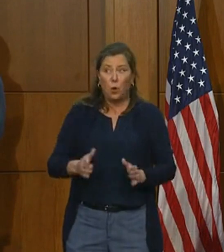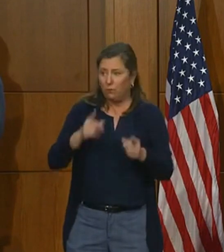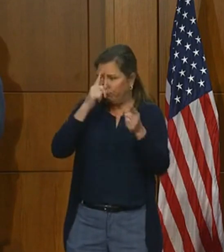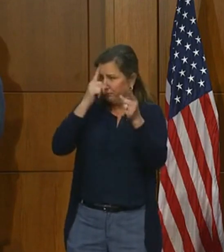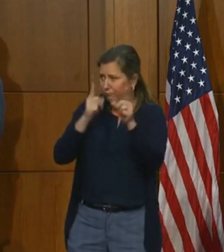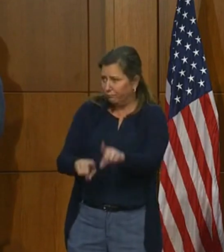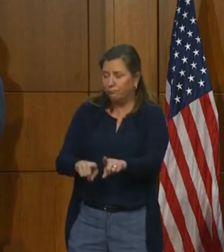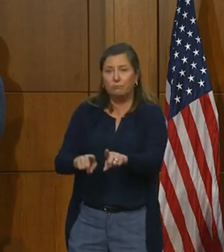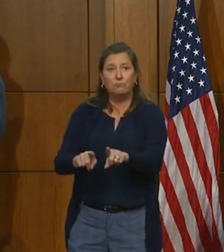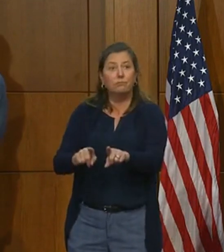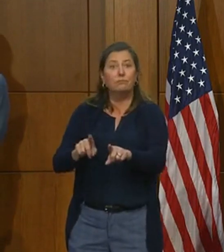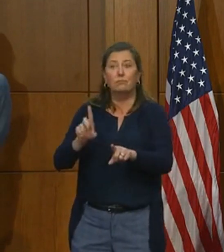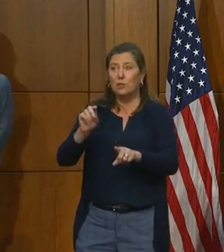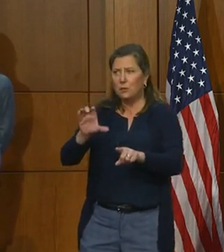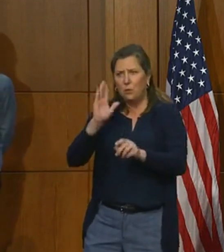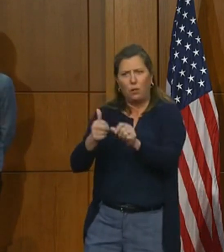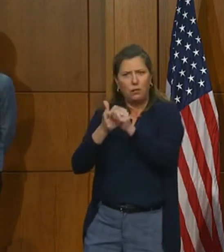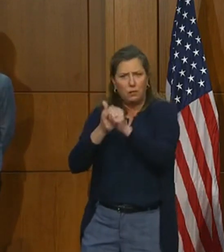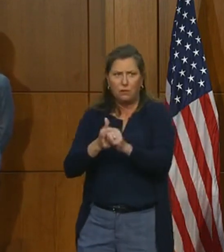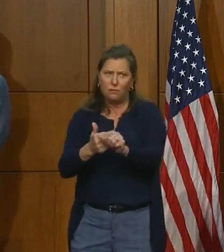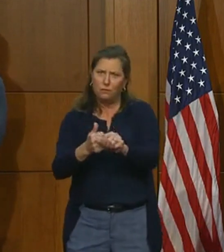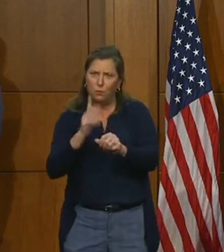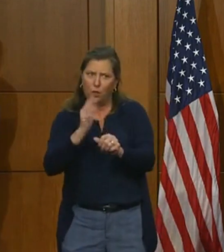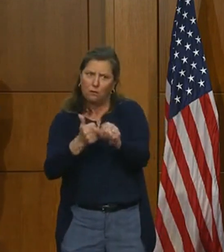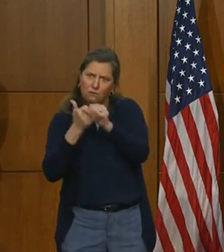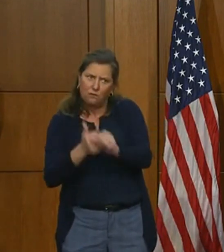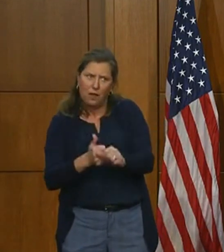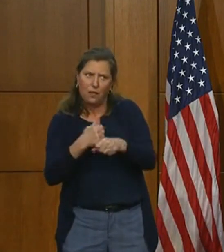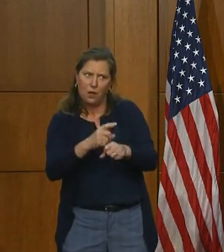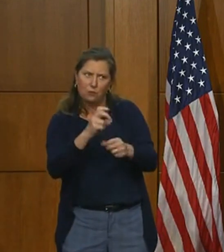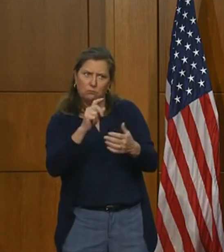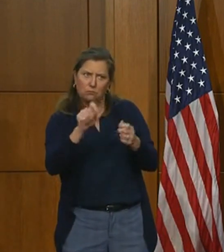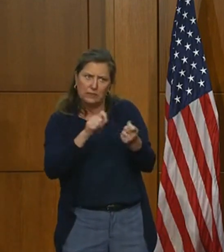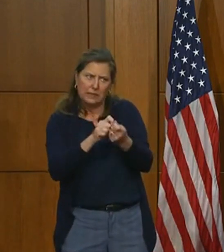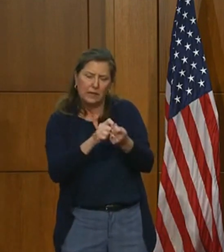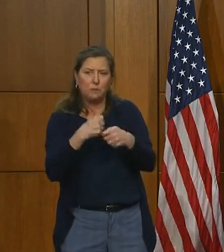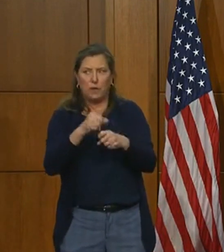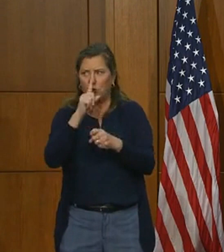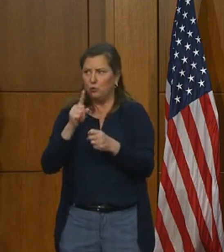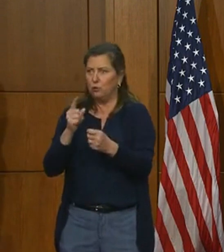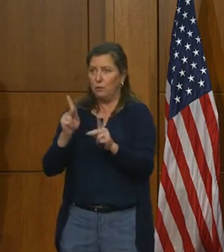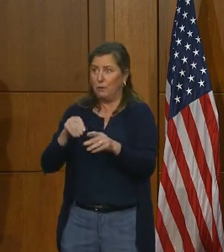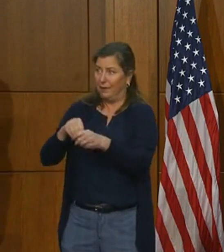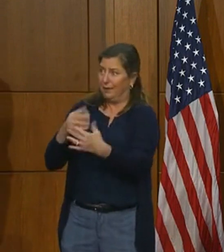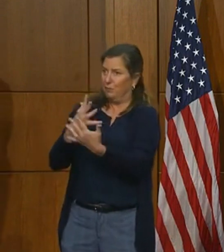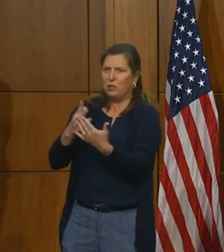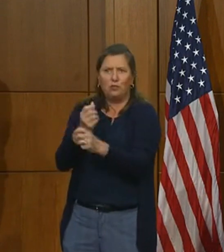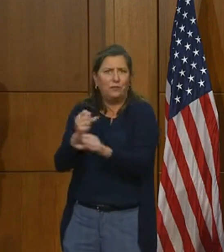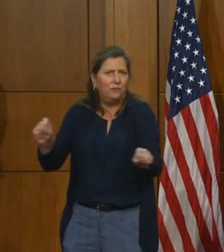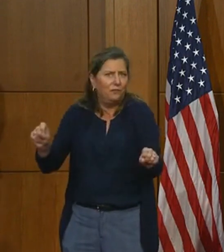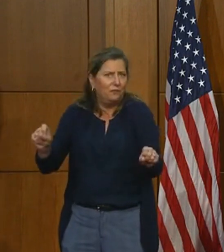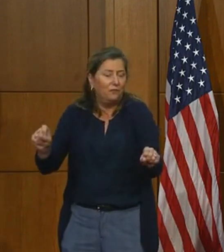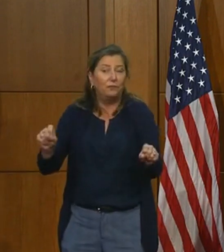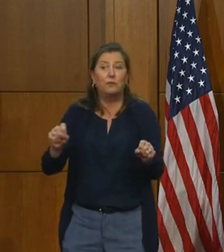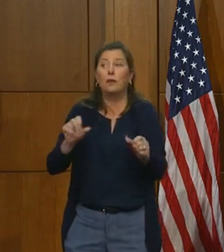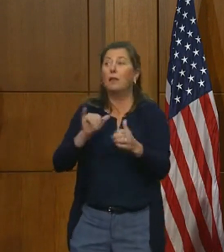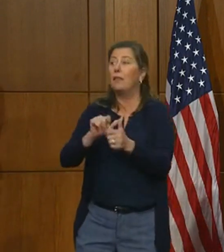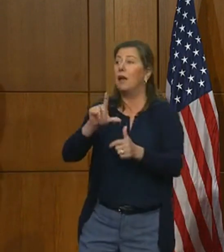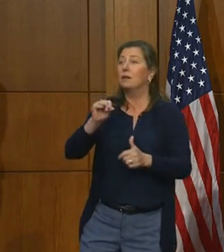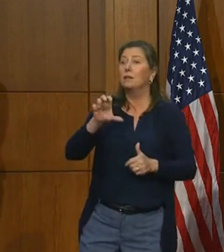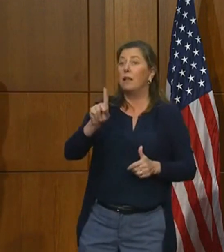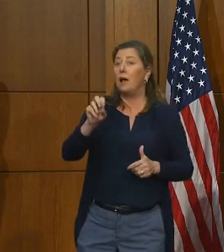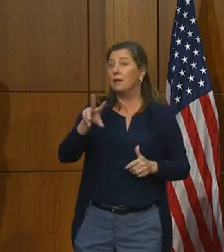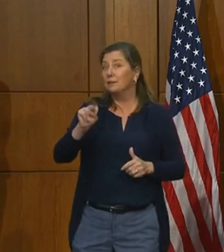to follow those guidelines rigidly to ensure the safety of their inmates. The lockdown, which you reference in the